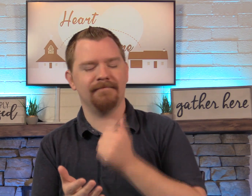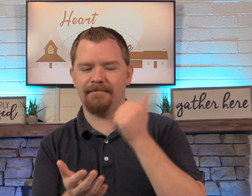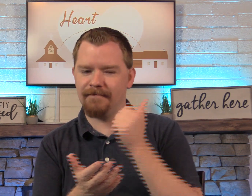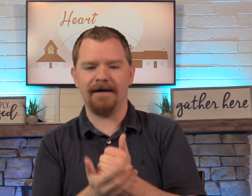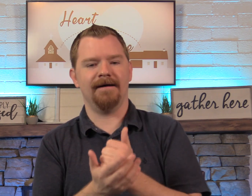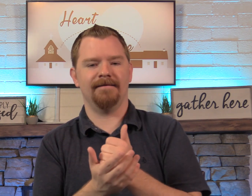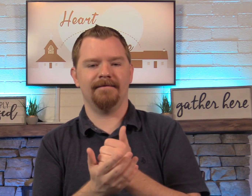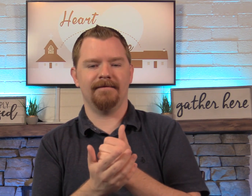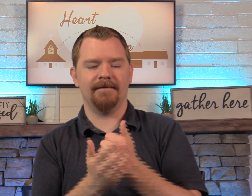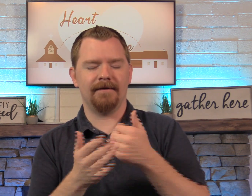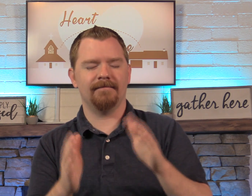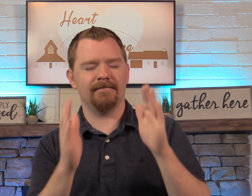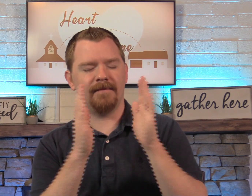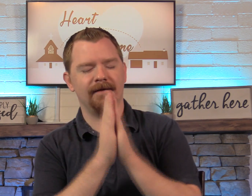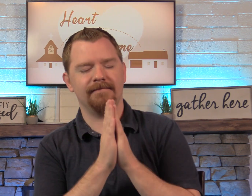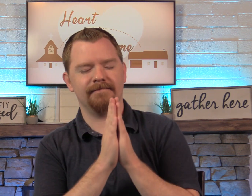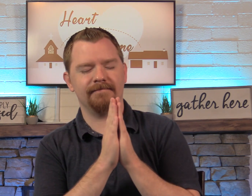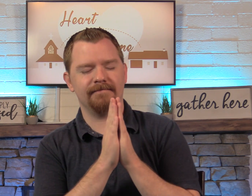Amen. Let's pray.